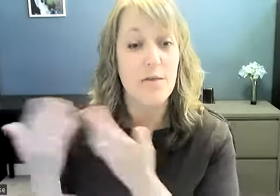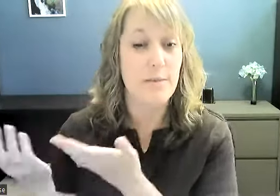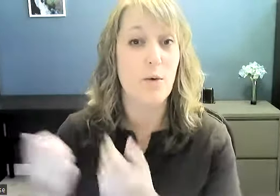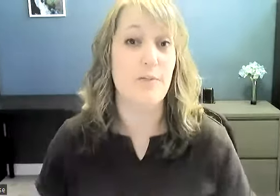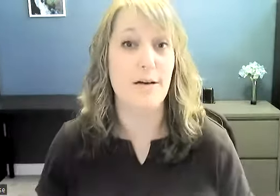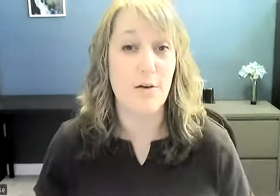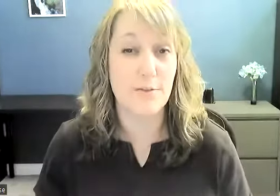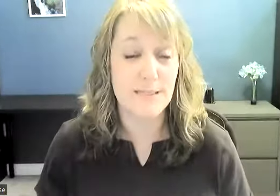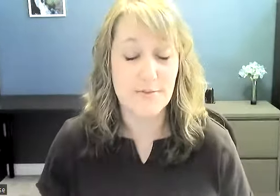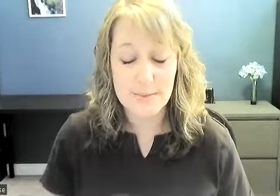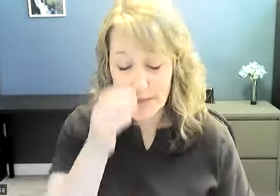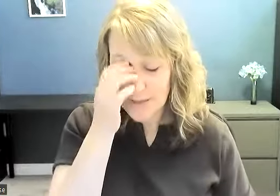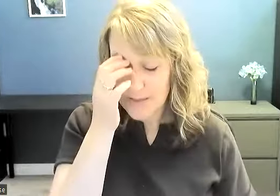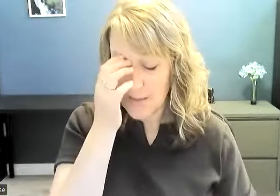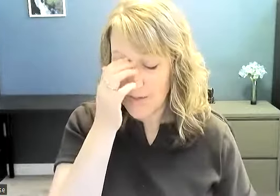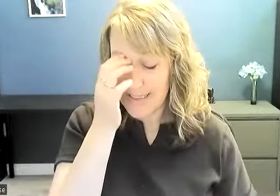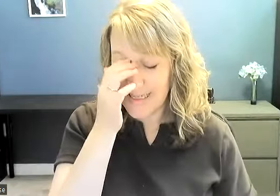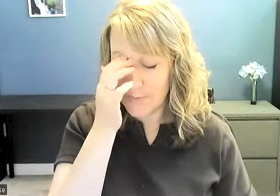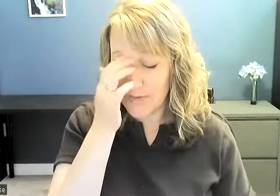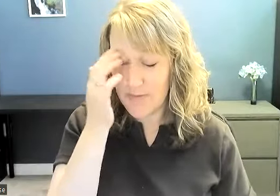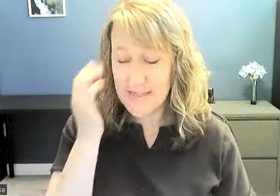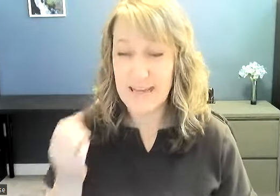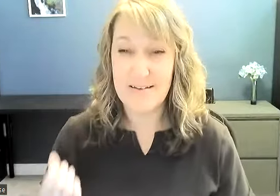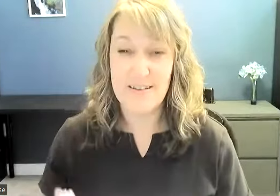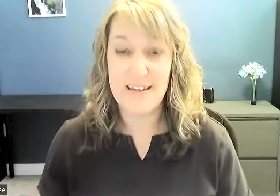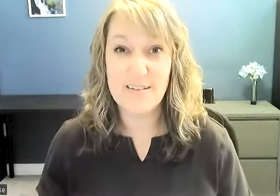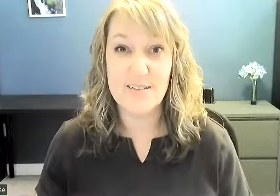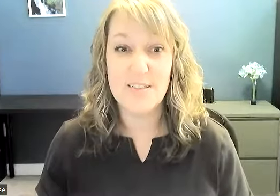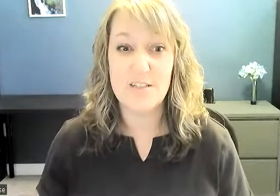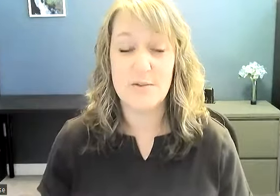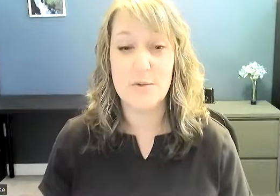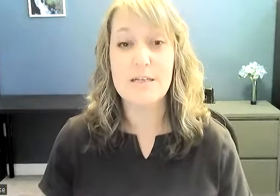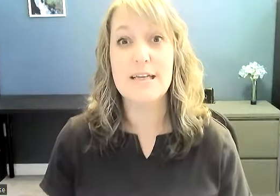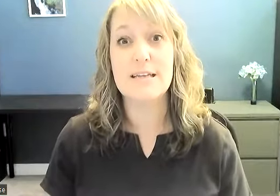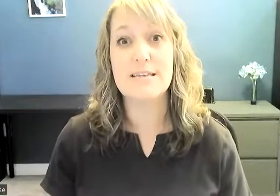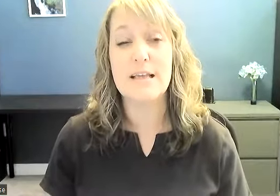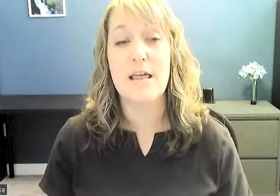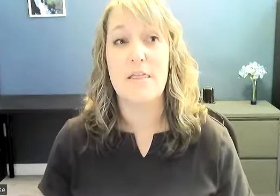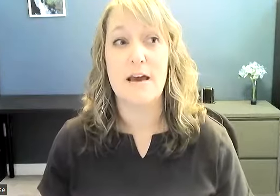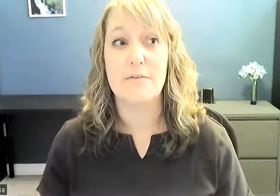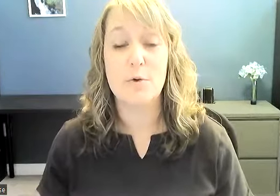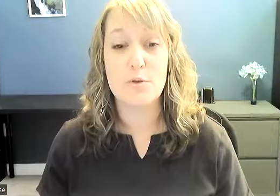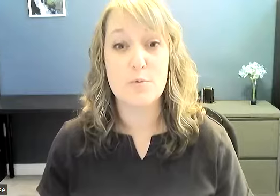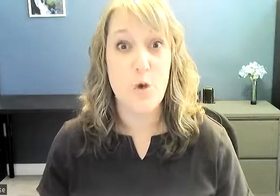now what they call themselves. So an example of this kind of in English, if you will, is that if you go to